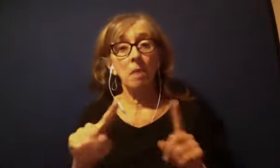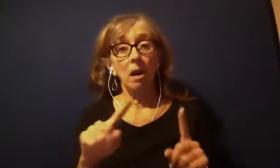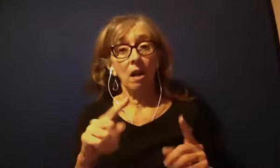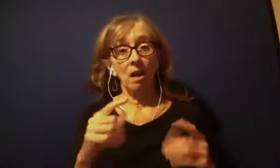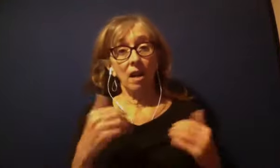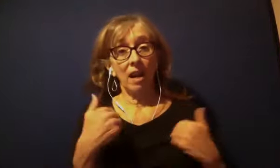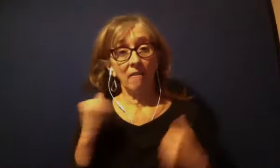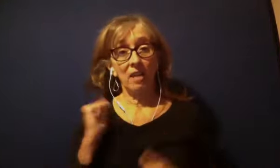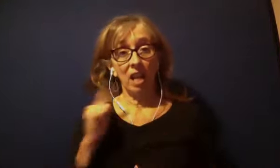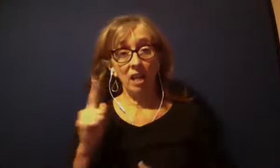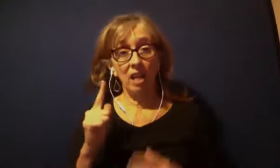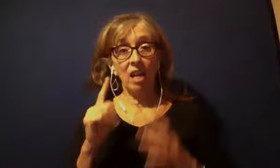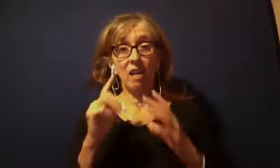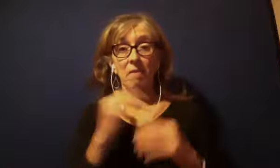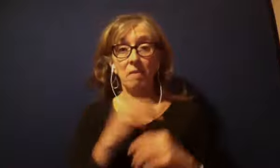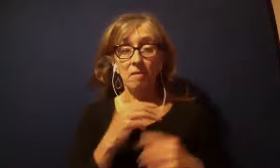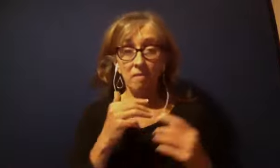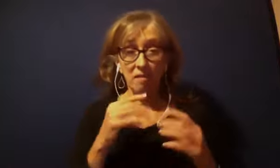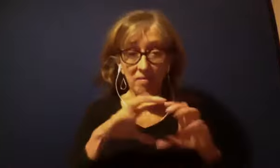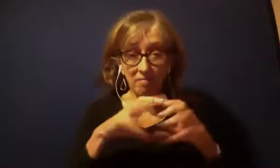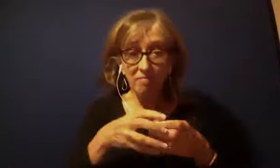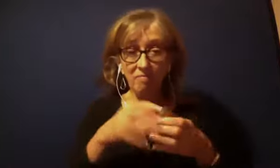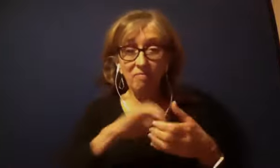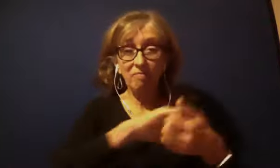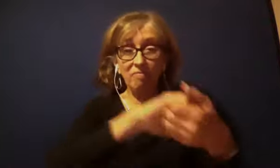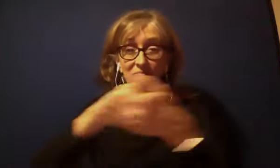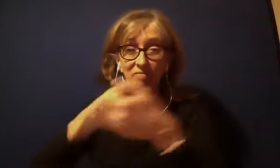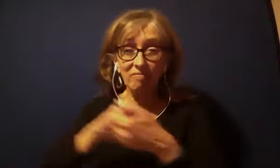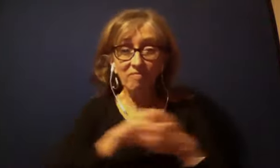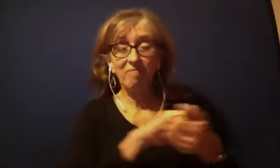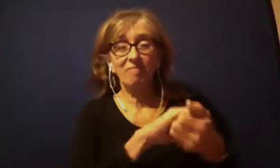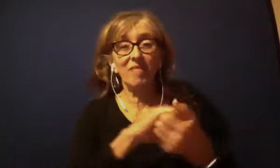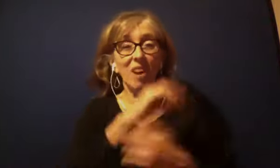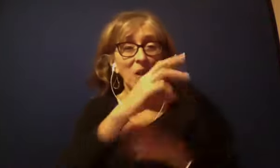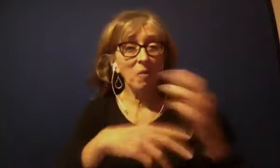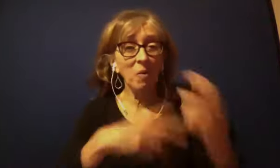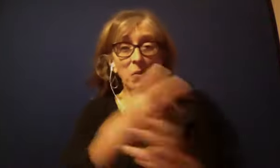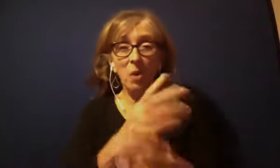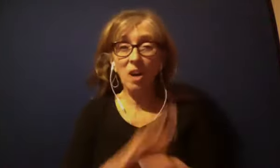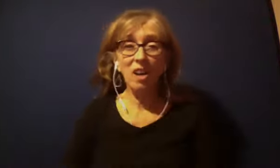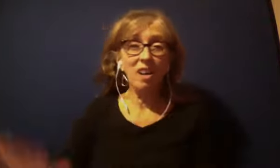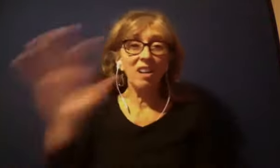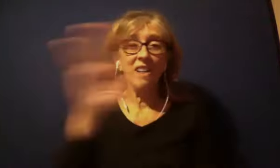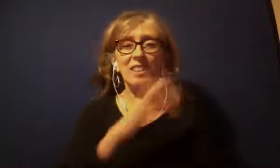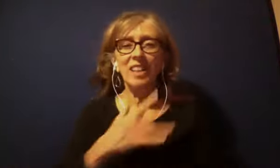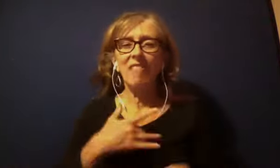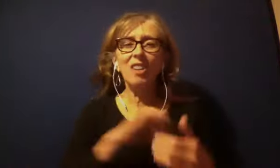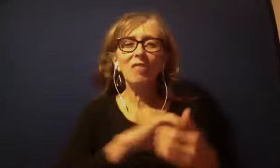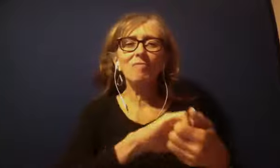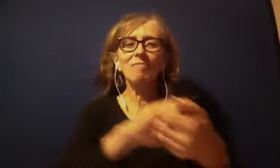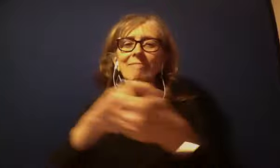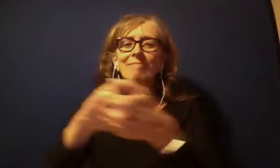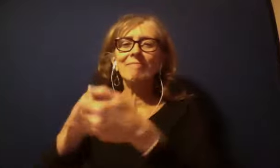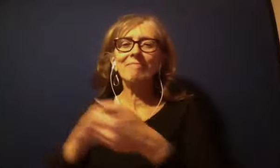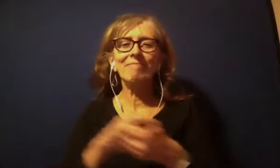fellowship with, so many people from all around the world, I just feel like I've got company.